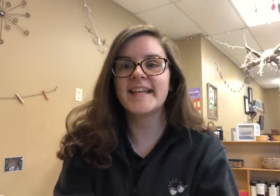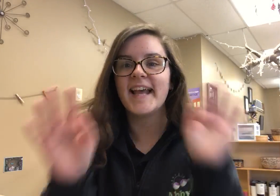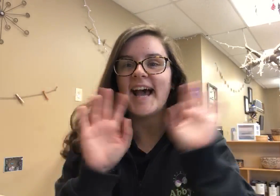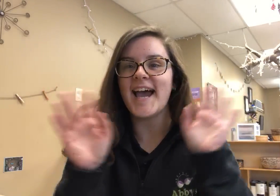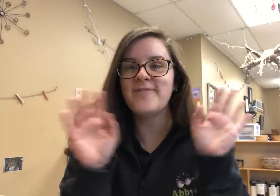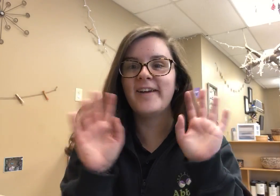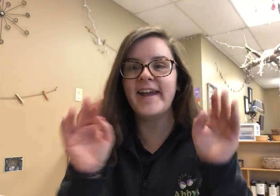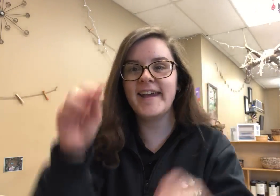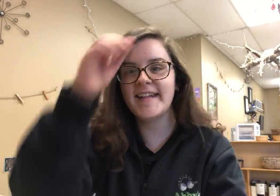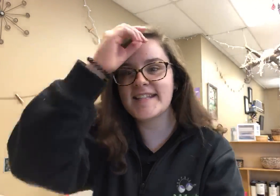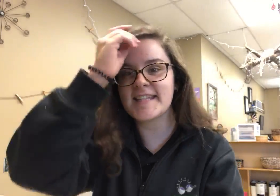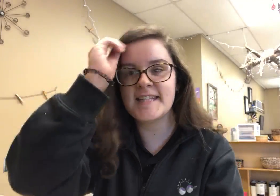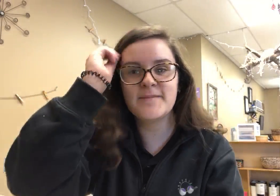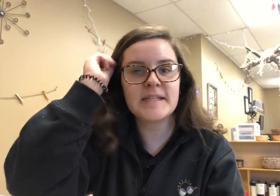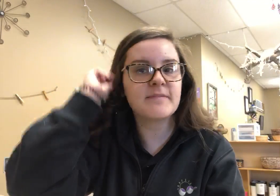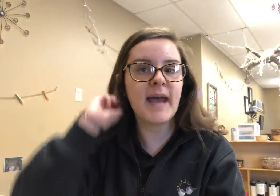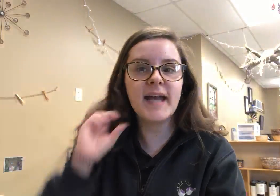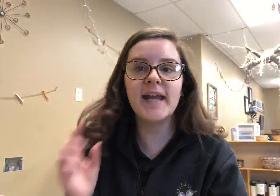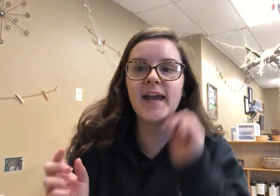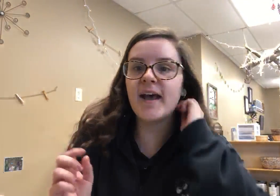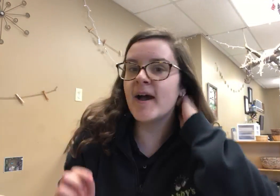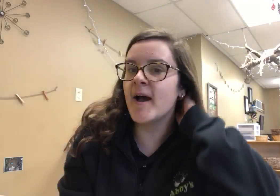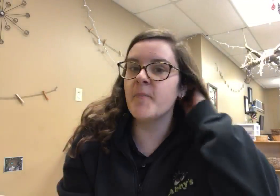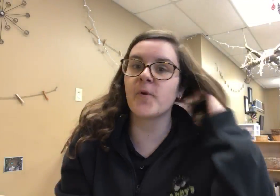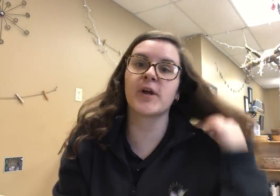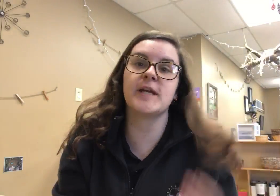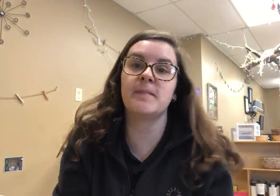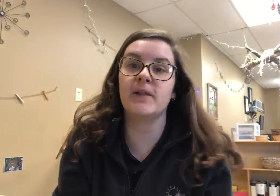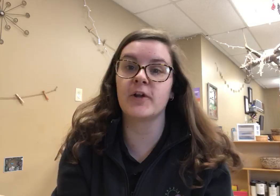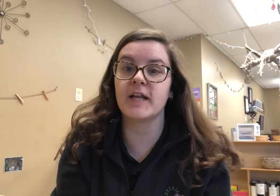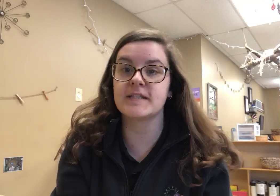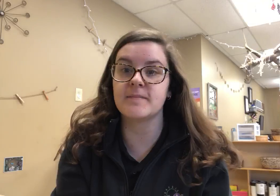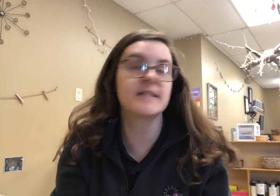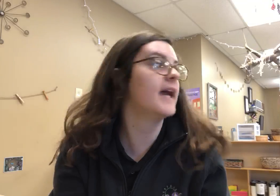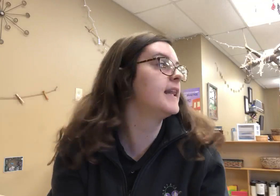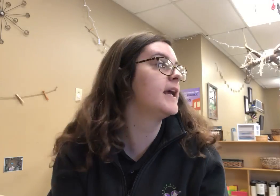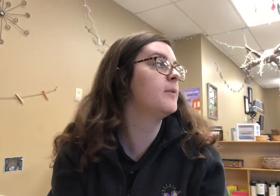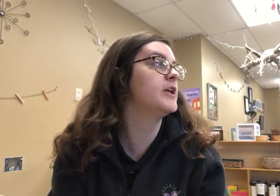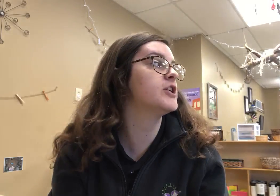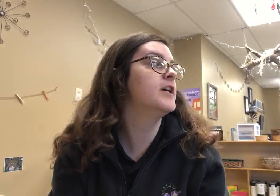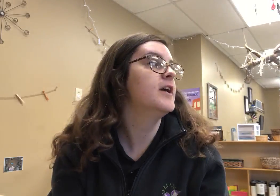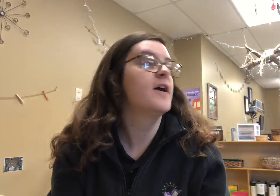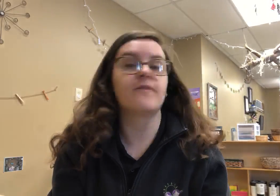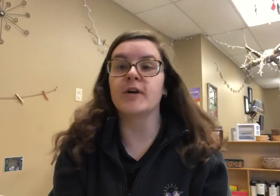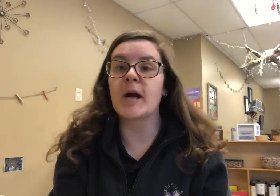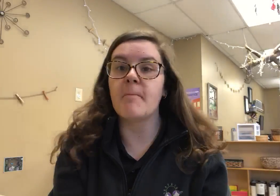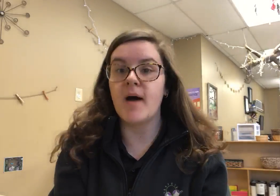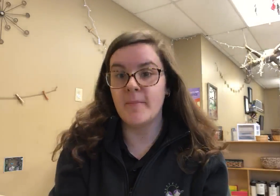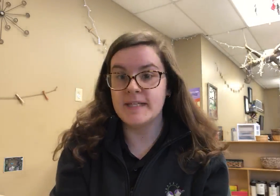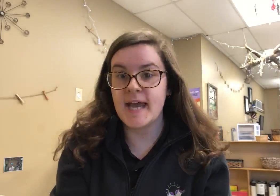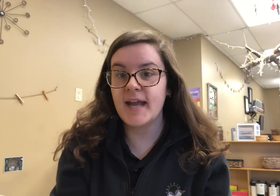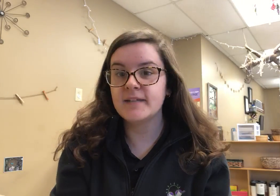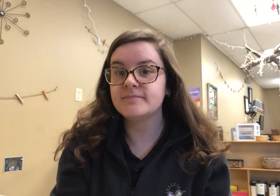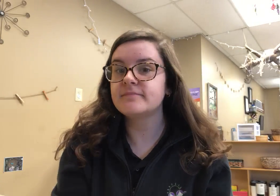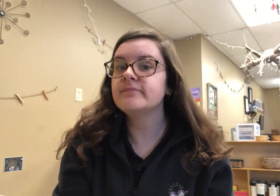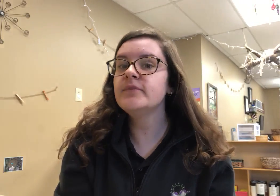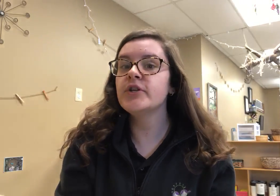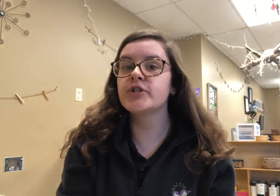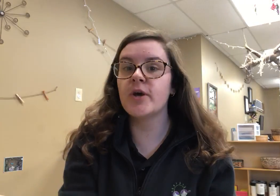hi friends this is miss Maddie um we're gonna be learning some sign language for mom and dad so